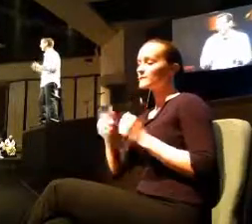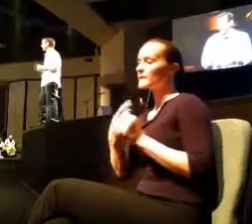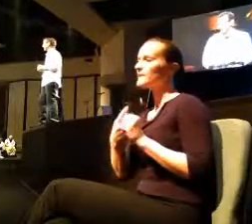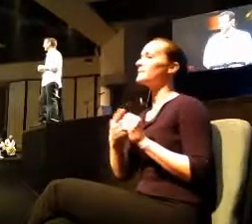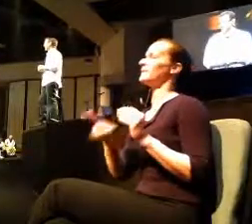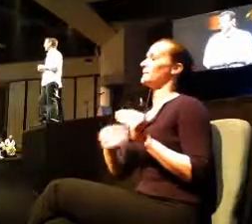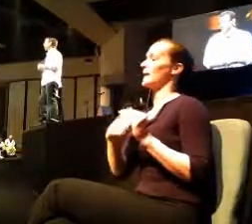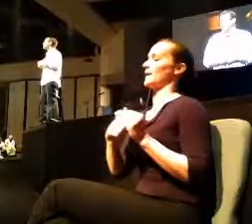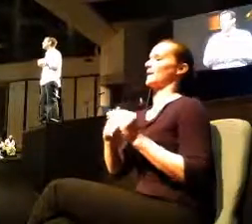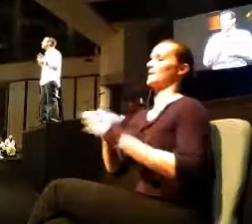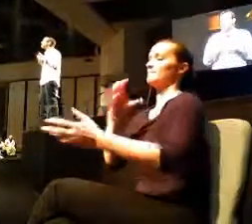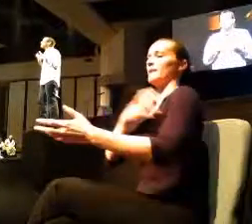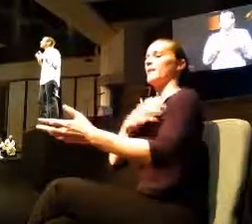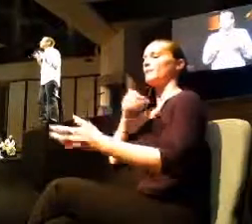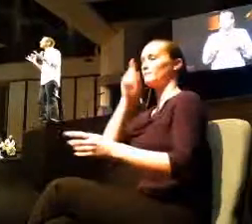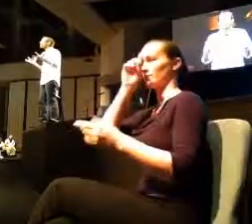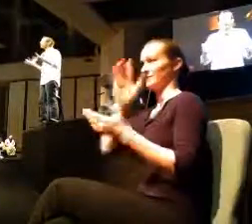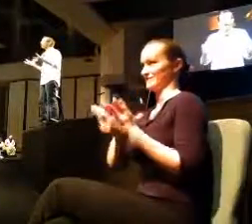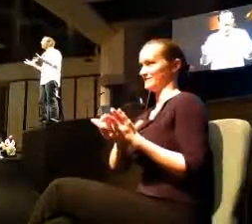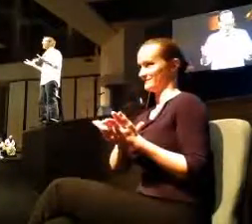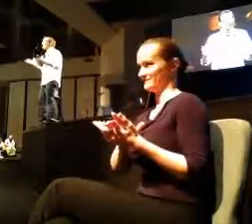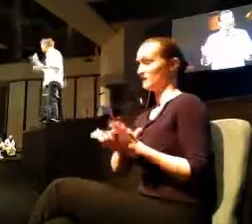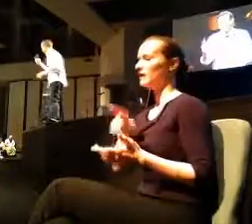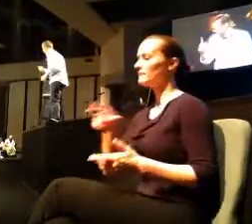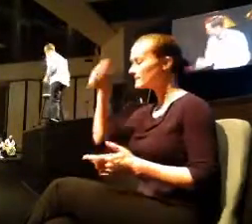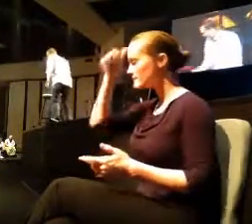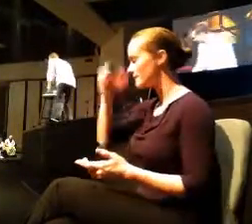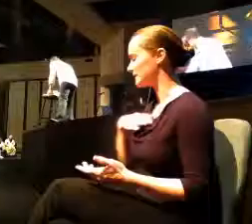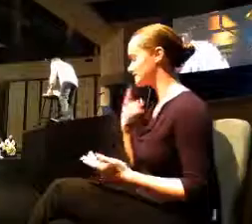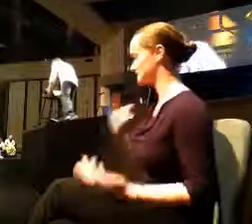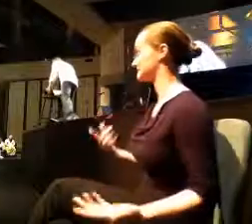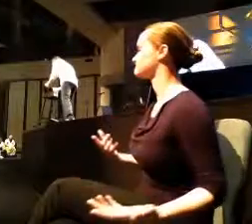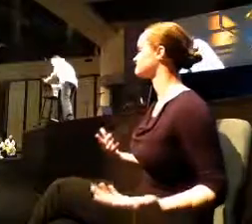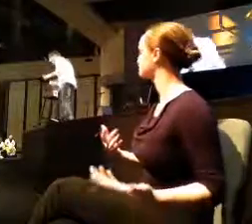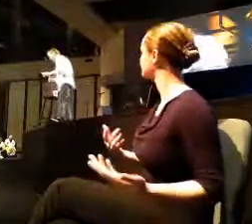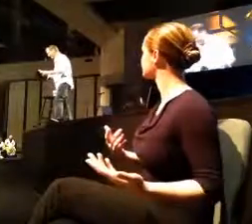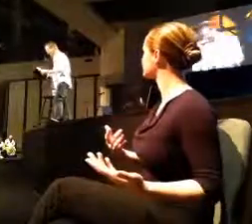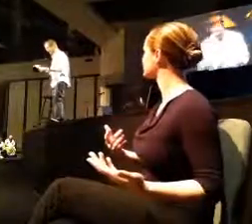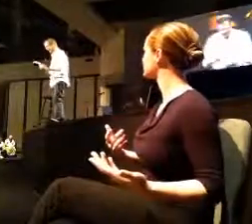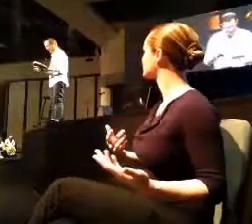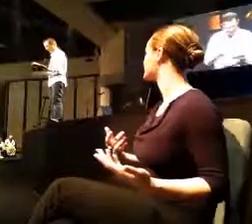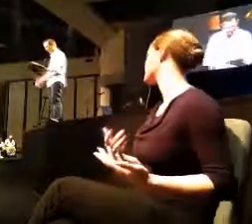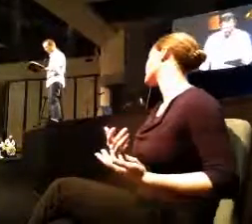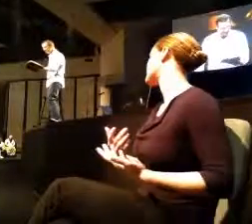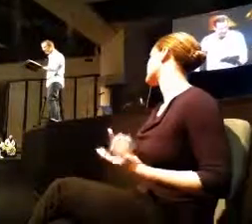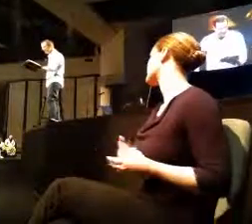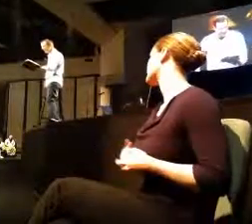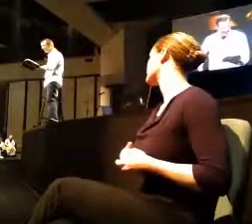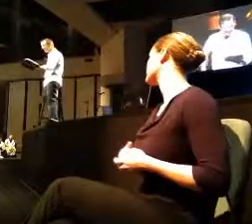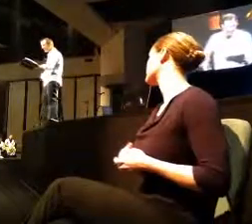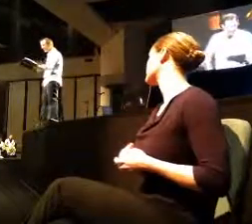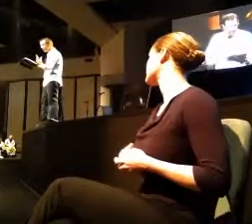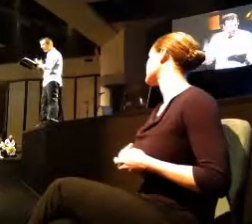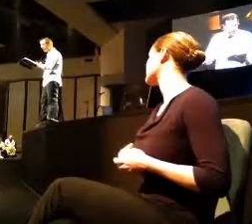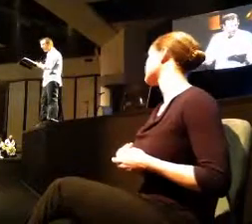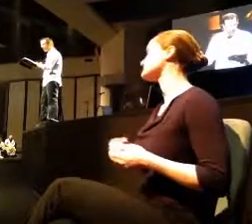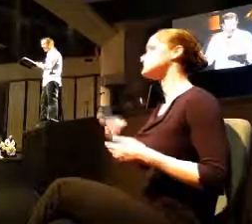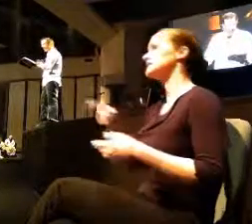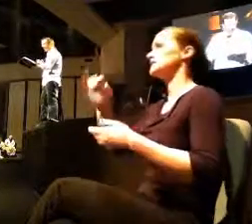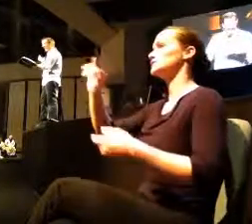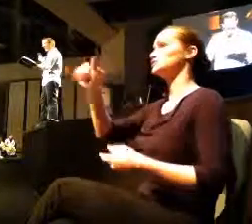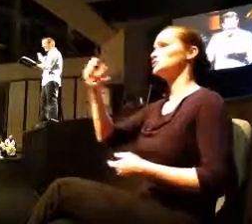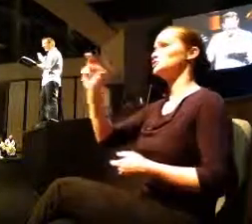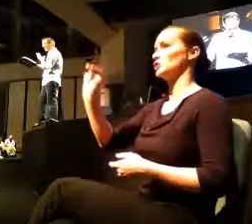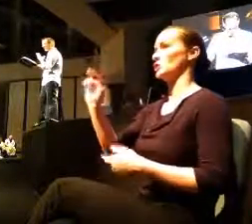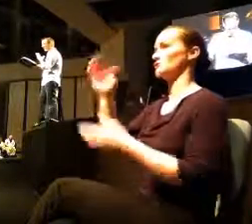his life. And then this man blurts out in this moment. And here's what he says in this moment. This is over in John chapter